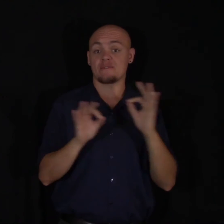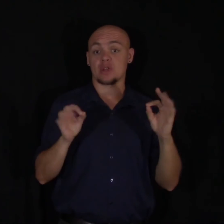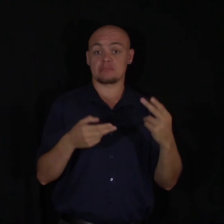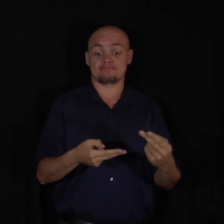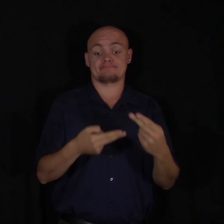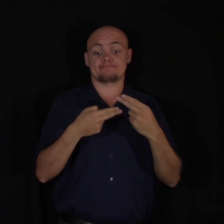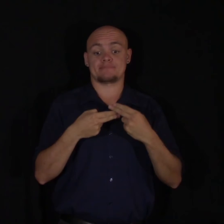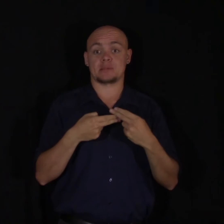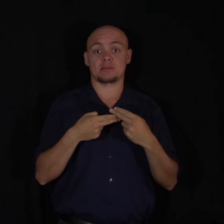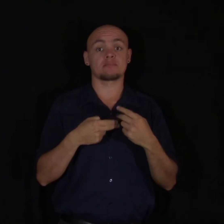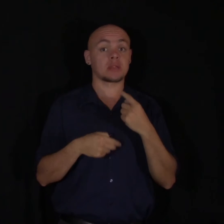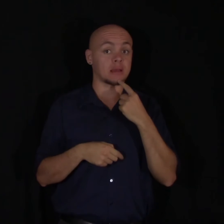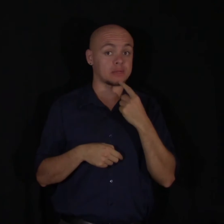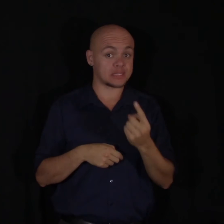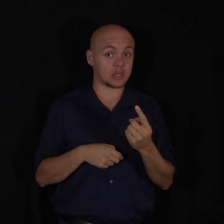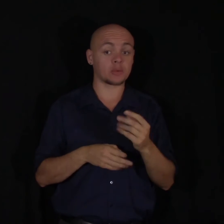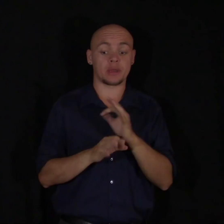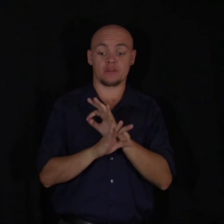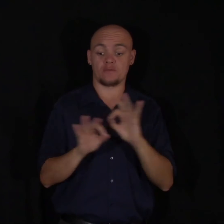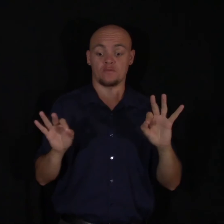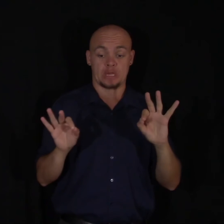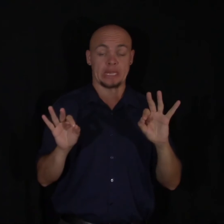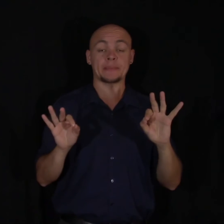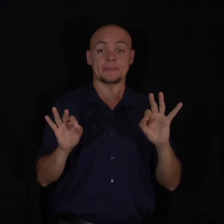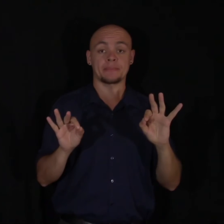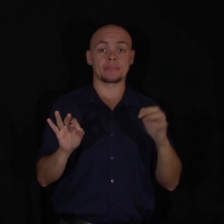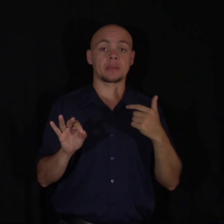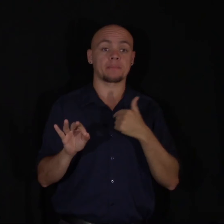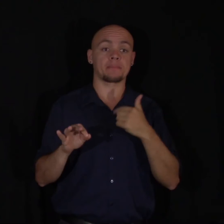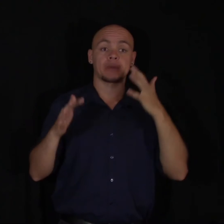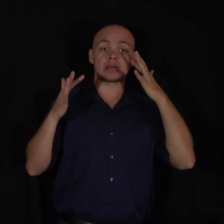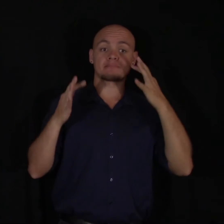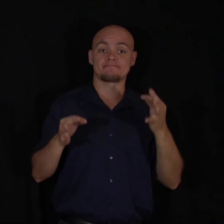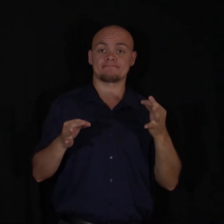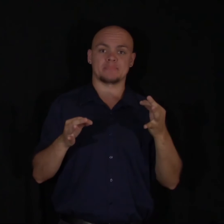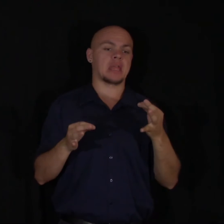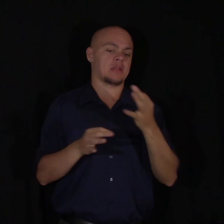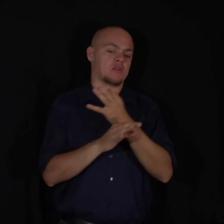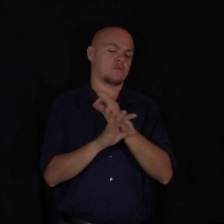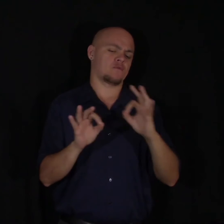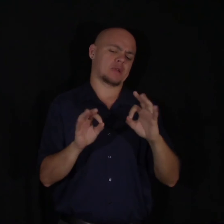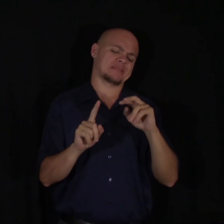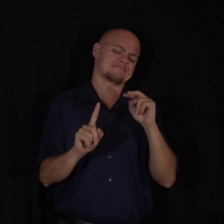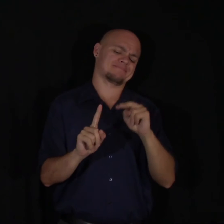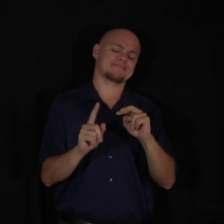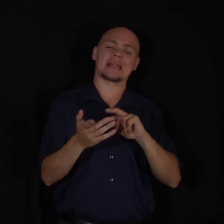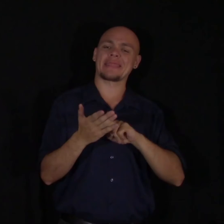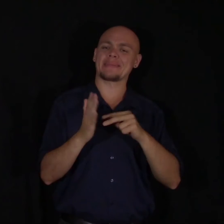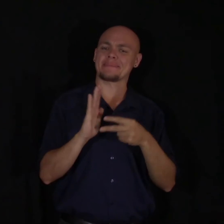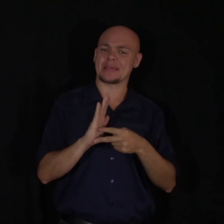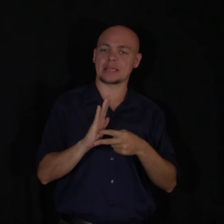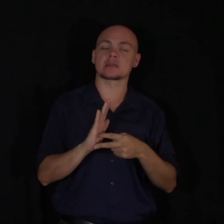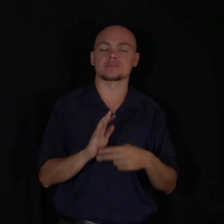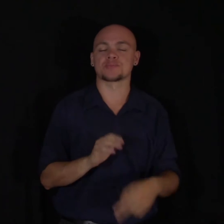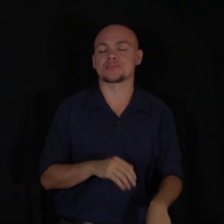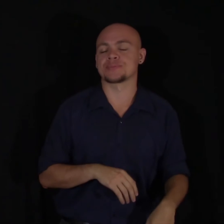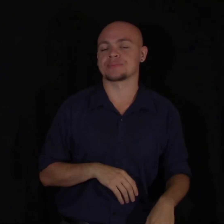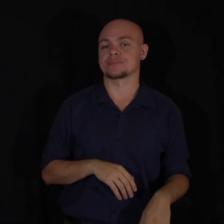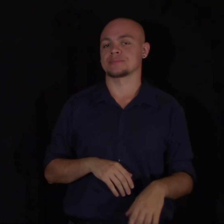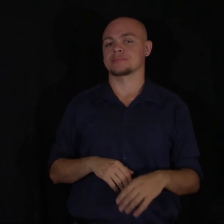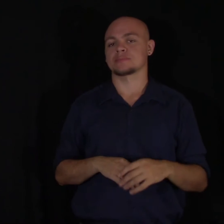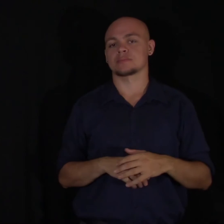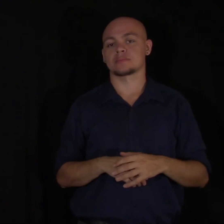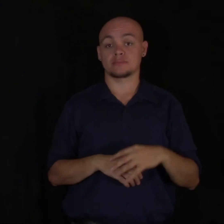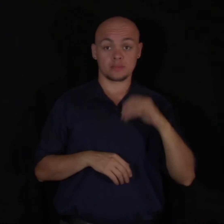you about freedom, about what I really choose to see freedom as. Because like I said, you cannot